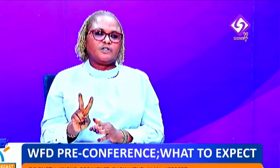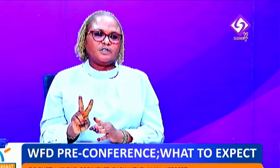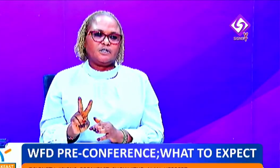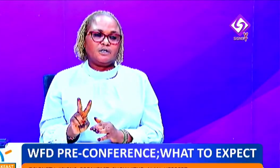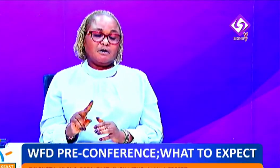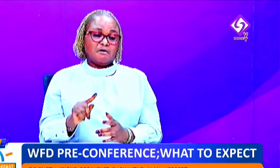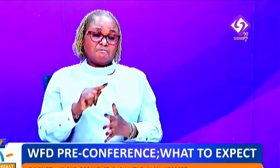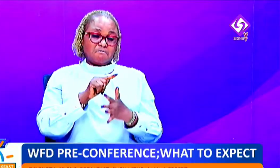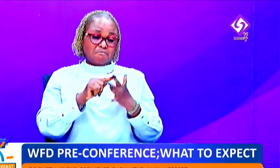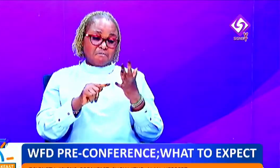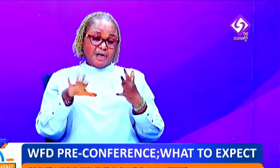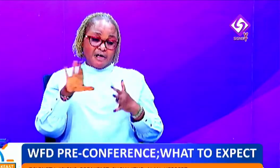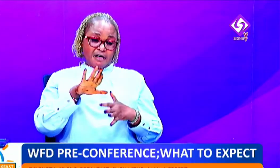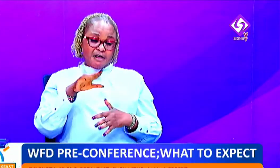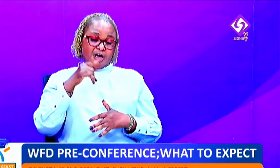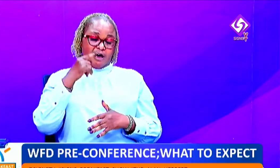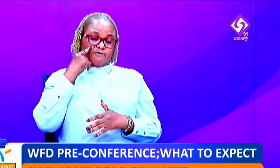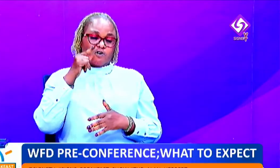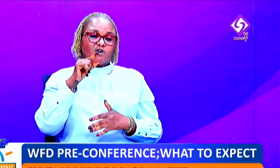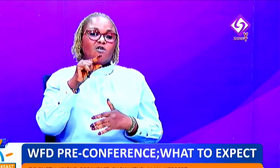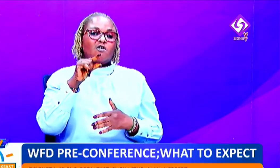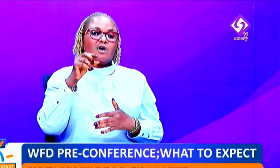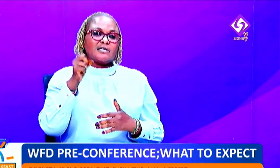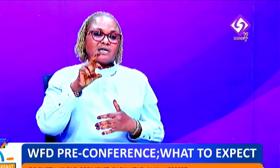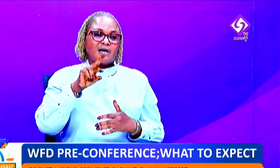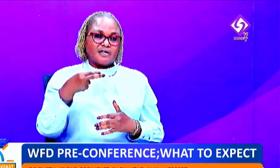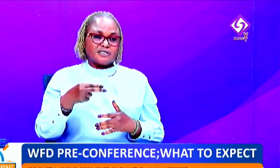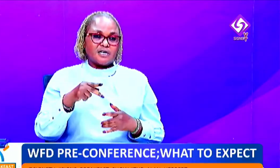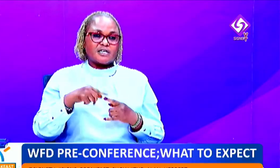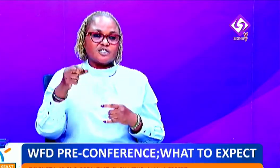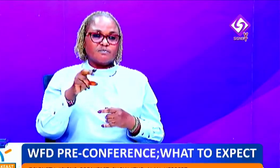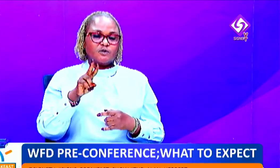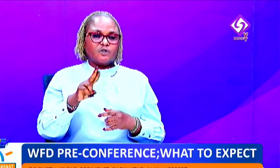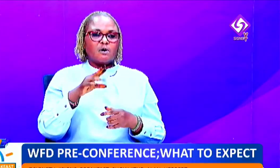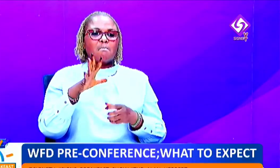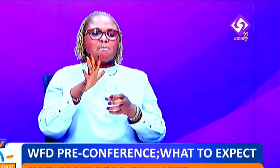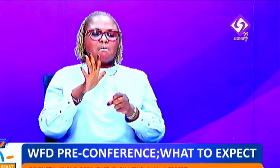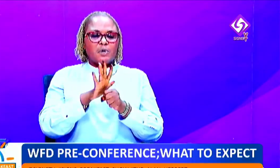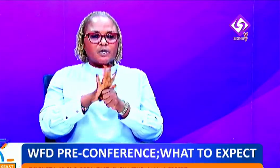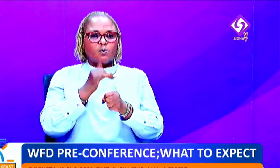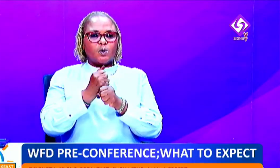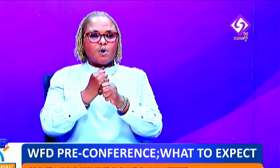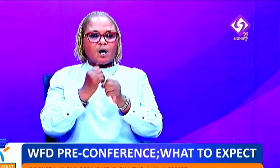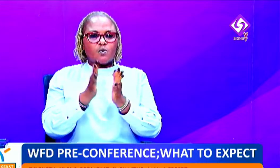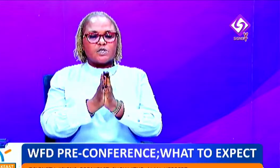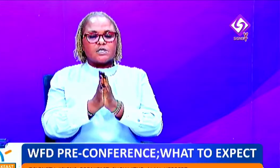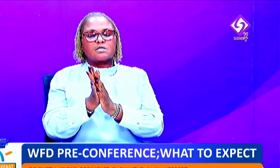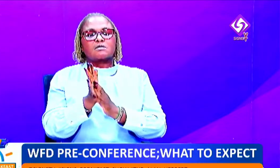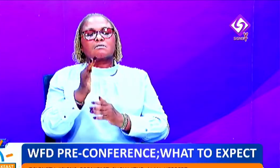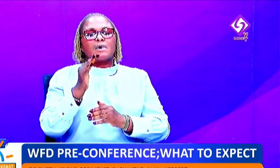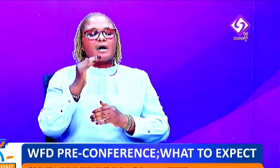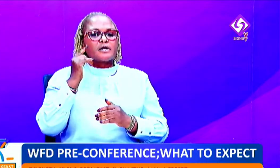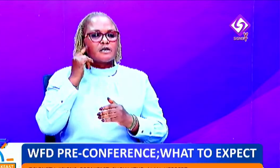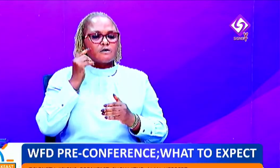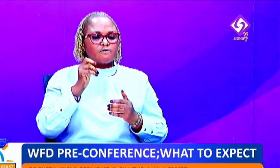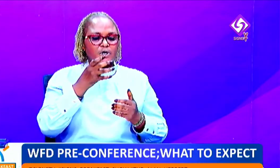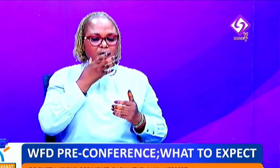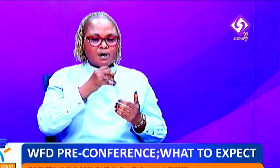gender-based violence. This is where most of our programs are aligned. This is because sexual reproductive health rights and